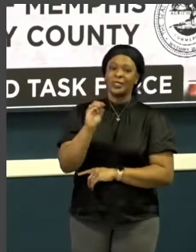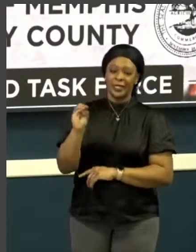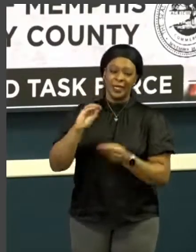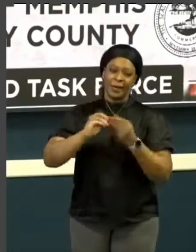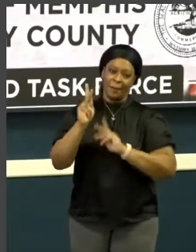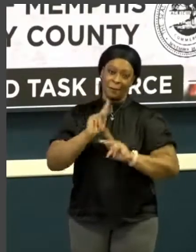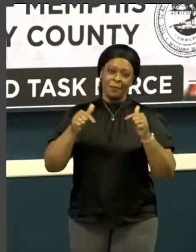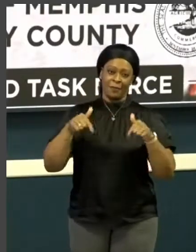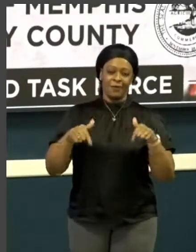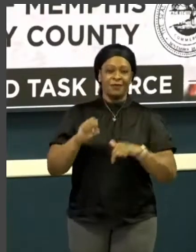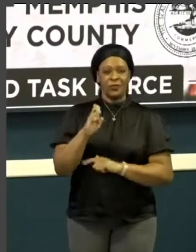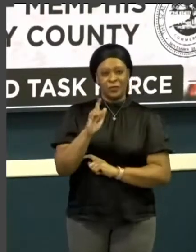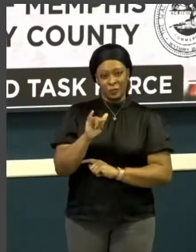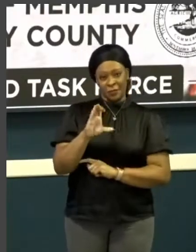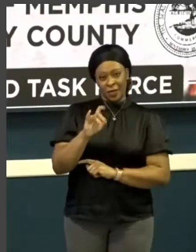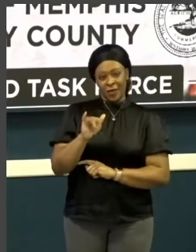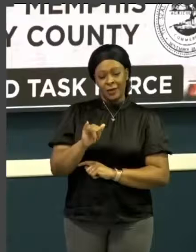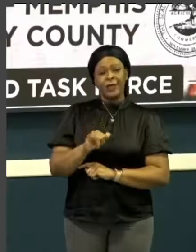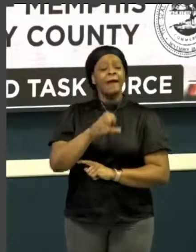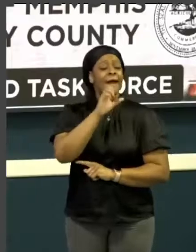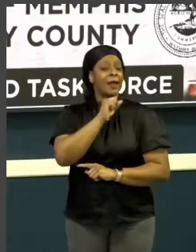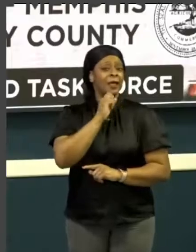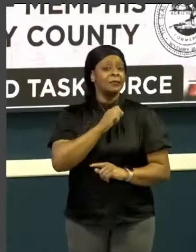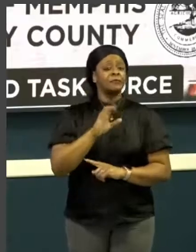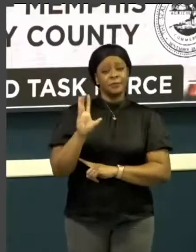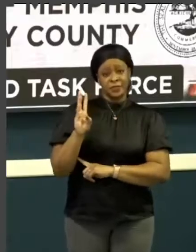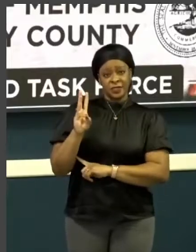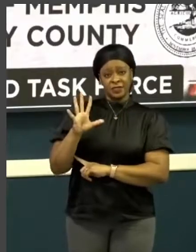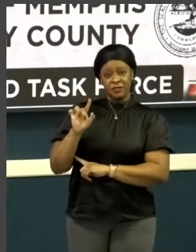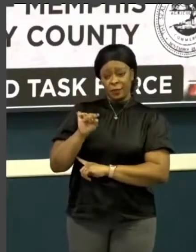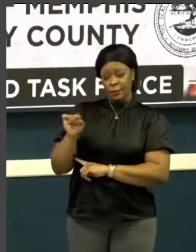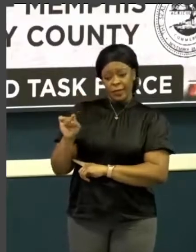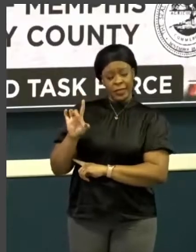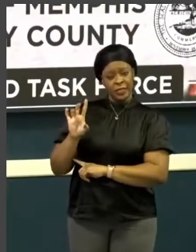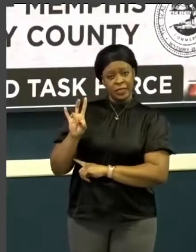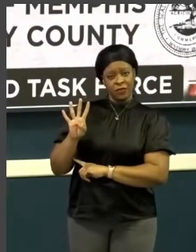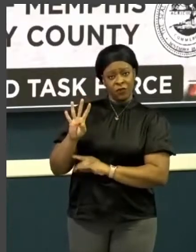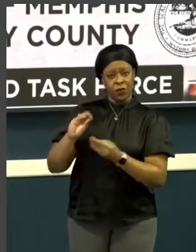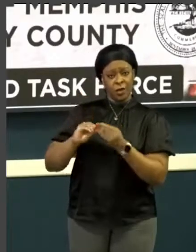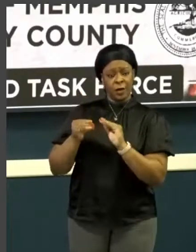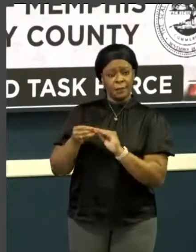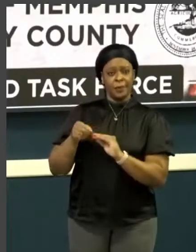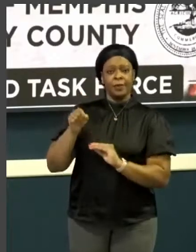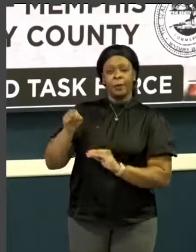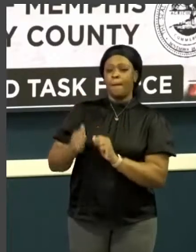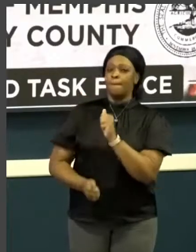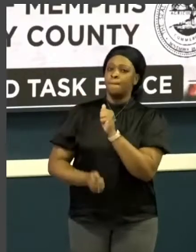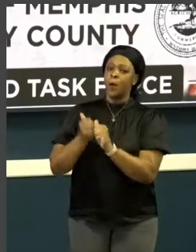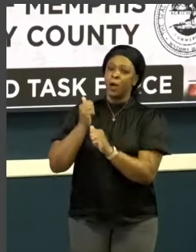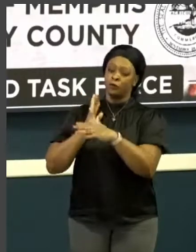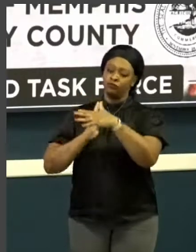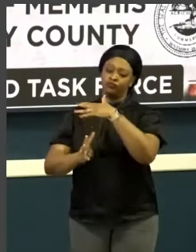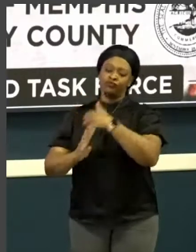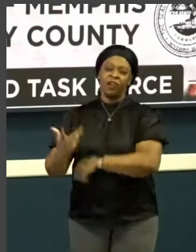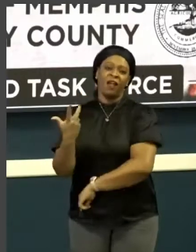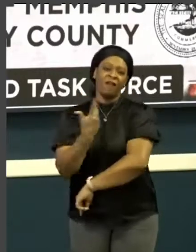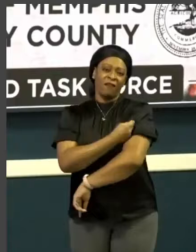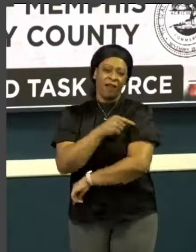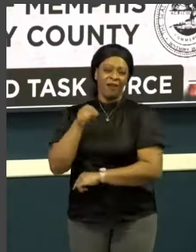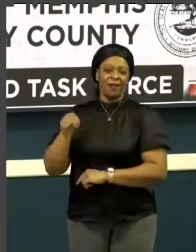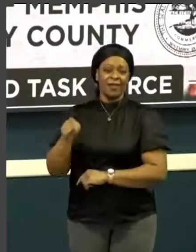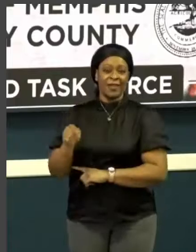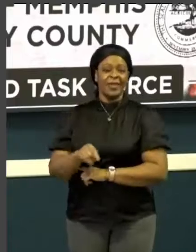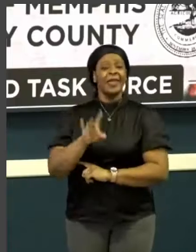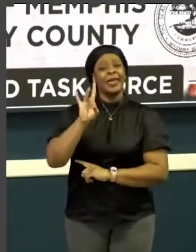of the population. The aged 65 to 74 population is the most heavily vaccinated,